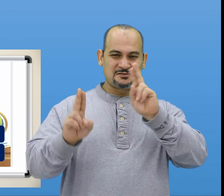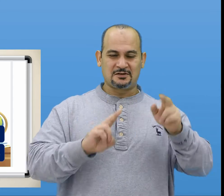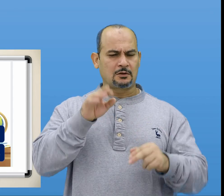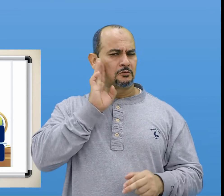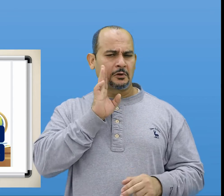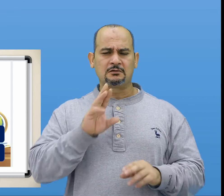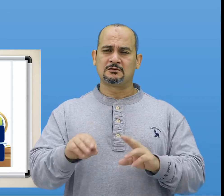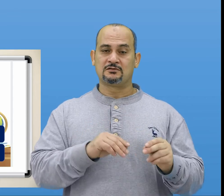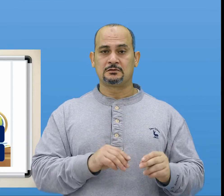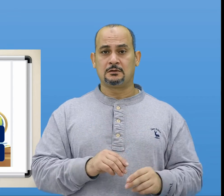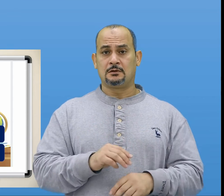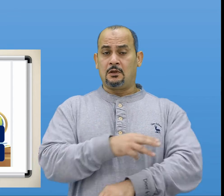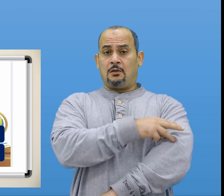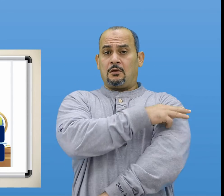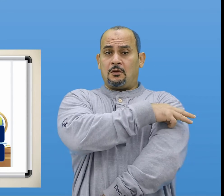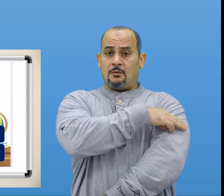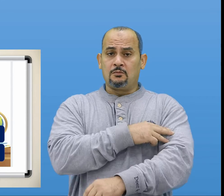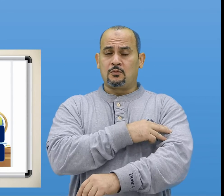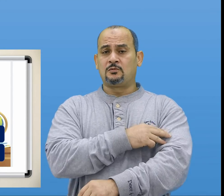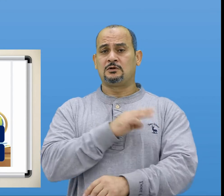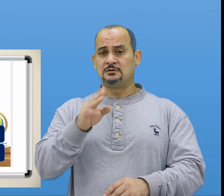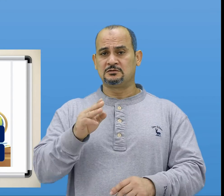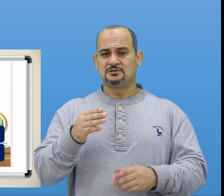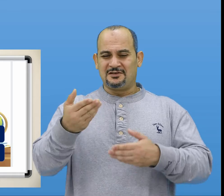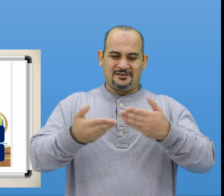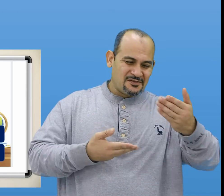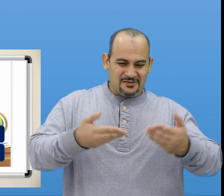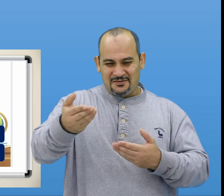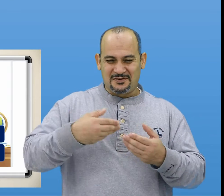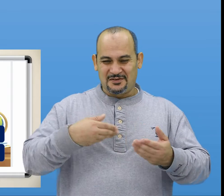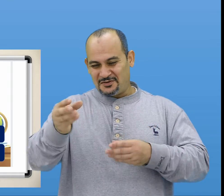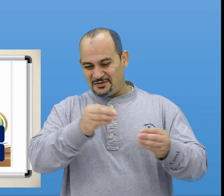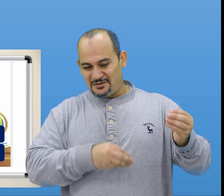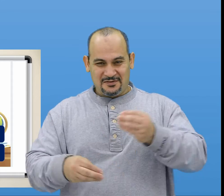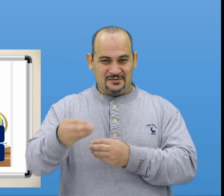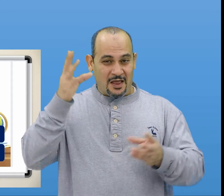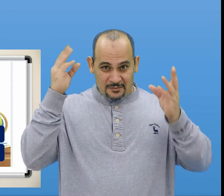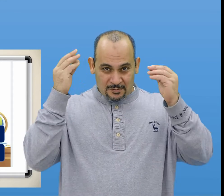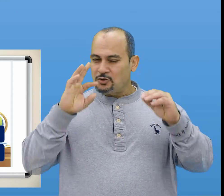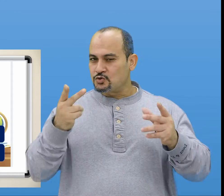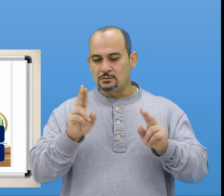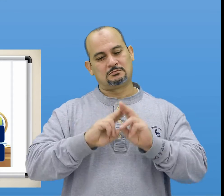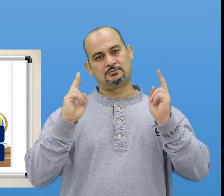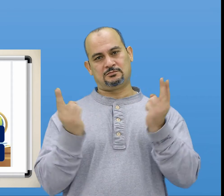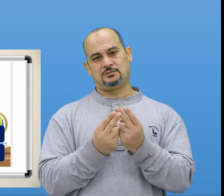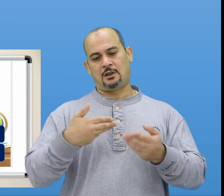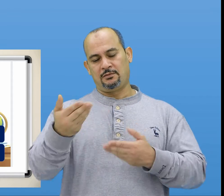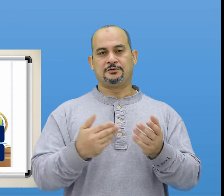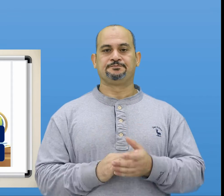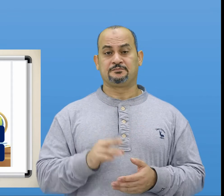Good job. And finally, we have a wind up. It's a phrasal verb. It means to make a clock or other device operate by turning